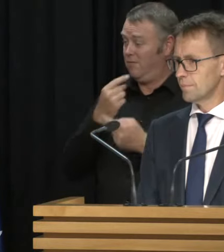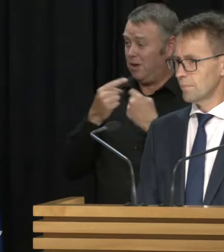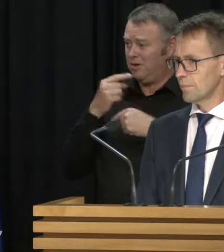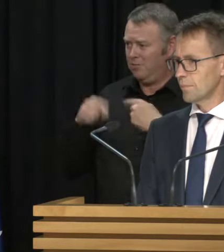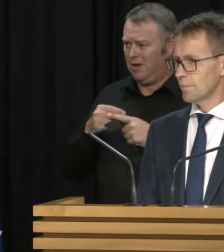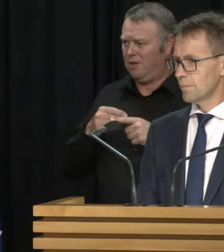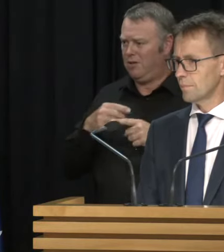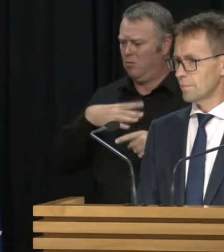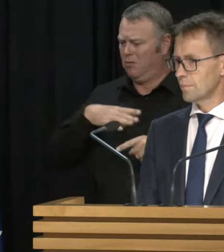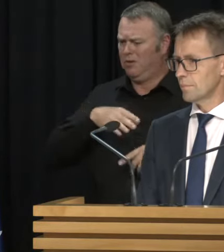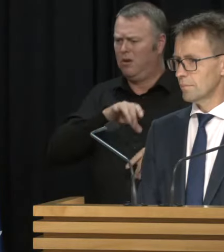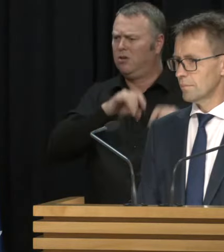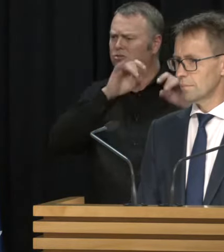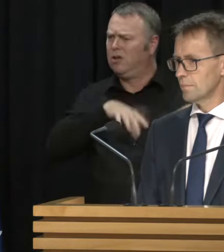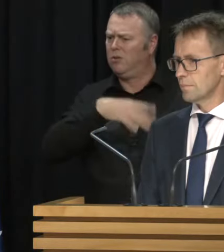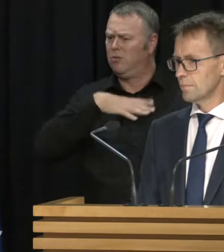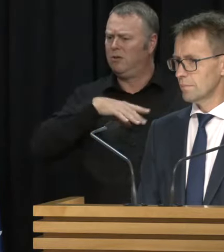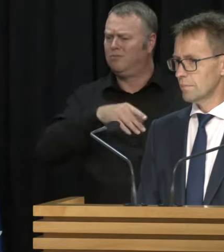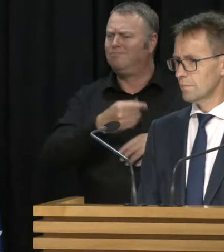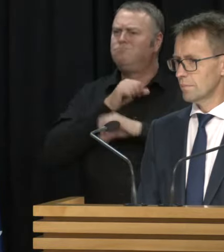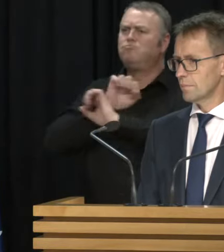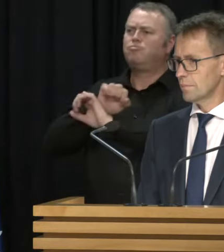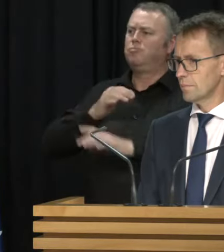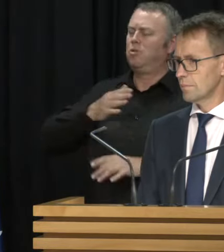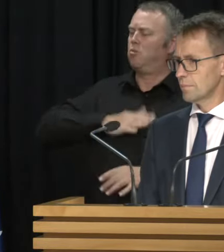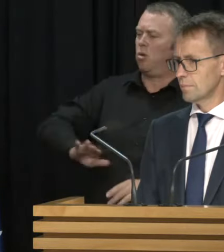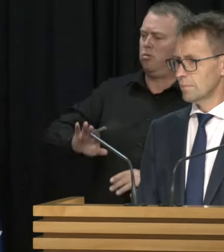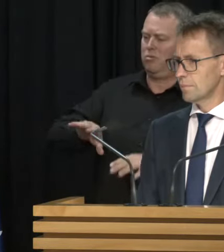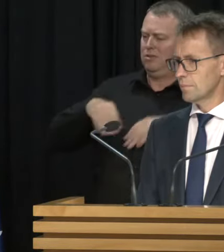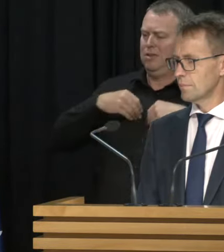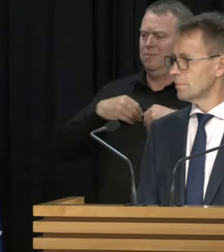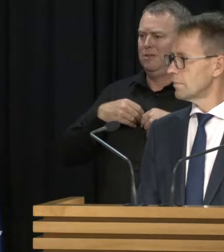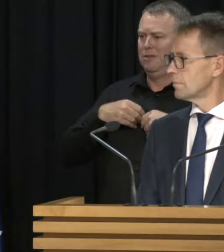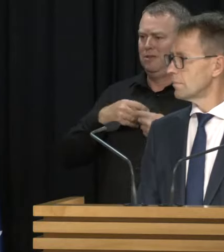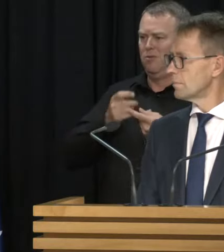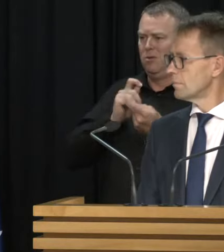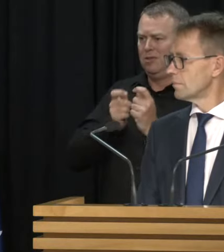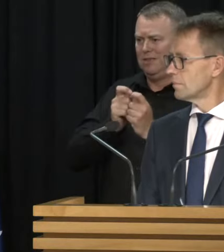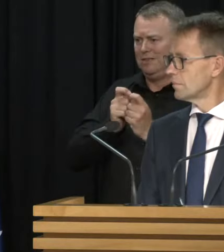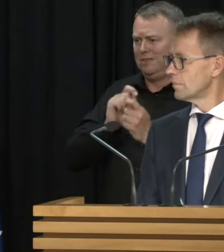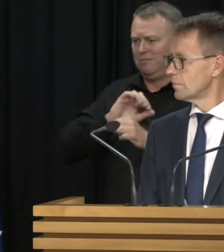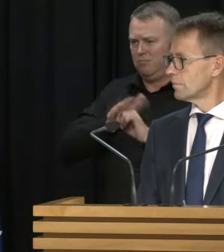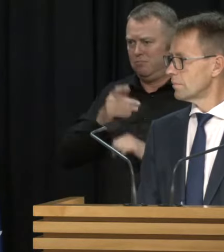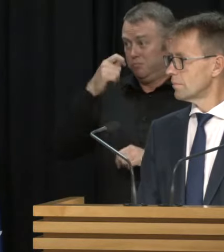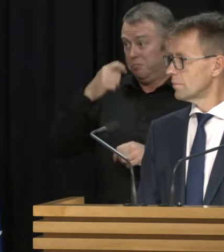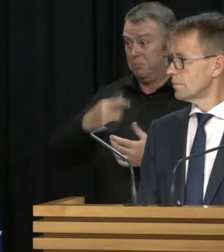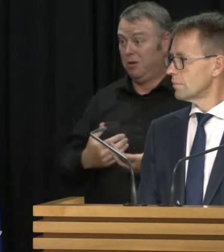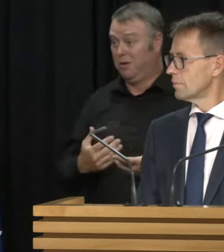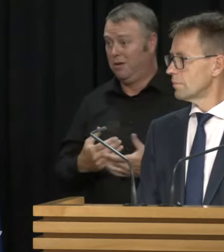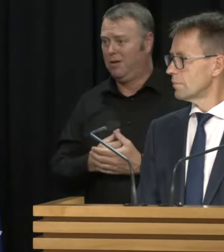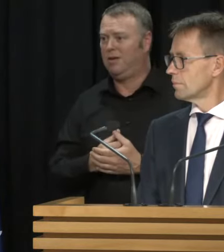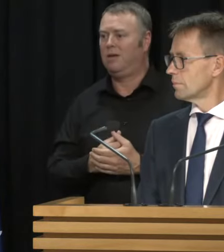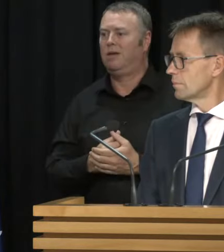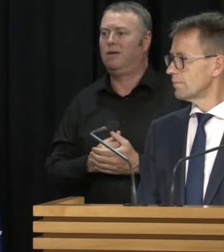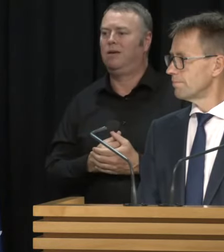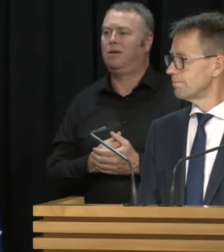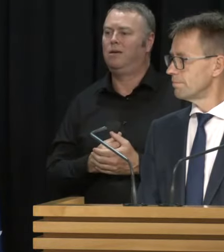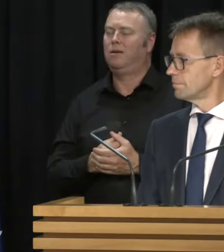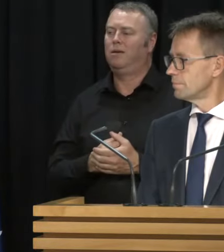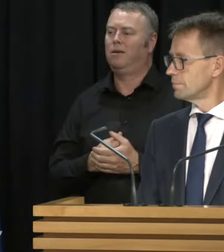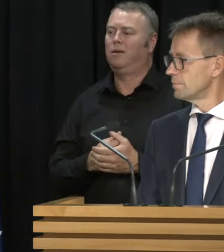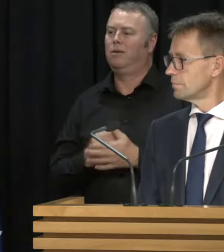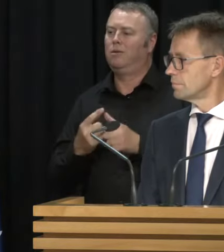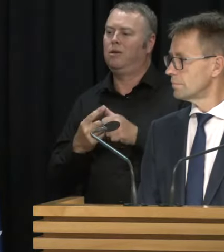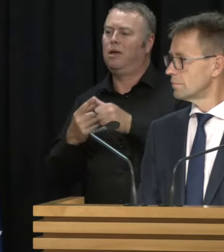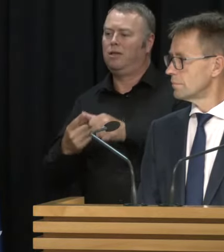here in Wellington? And what are the government's options with her? Look, ultimately, when someone refuses to be tested, which people are